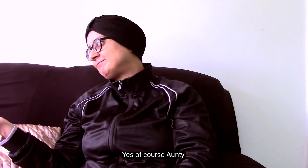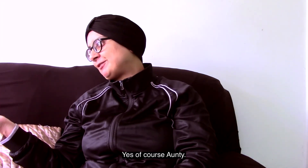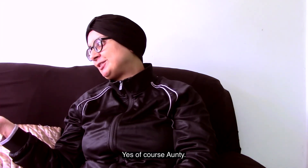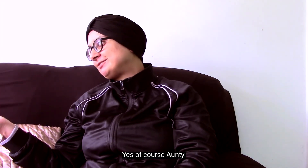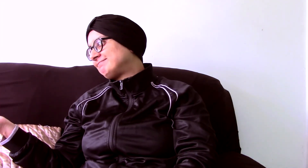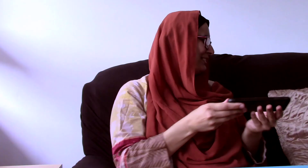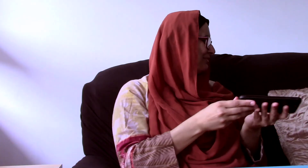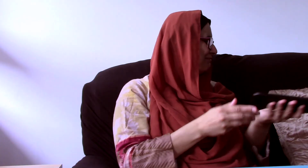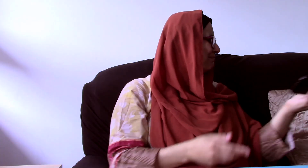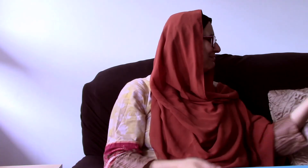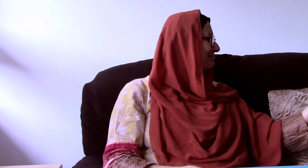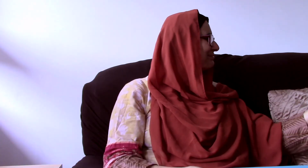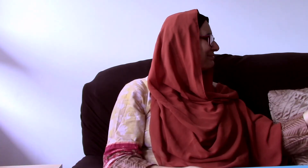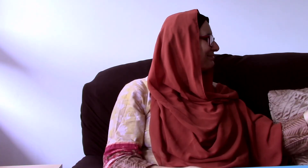Aunty.